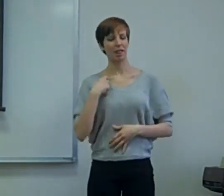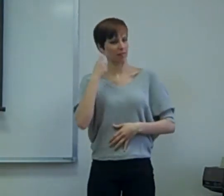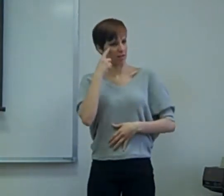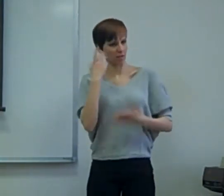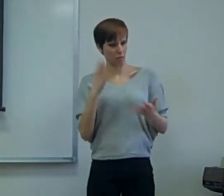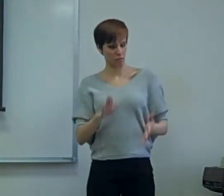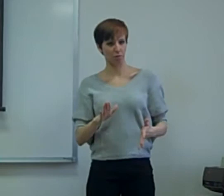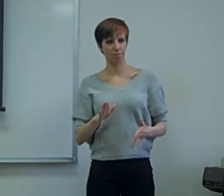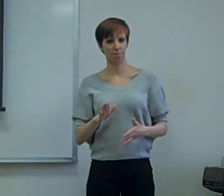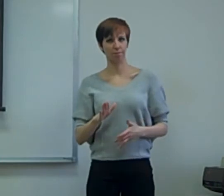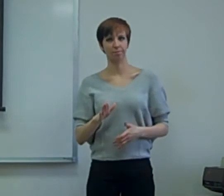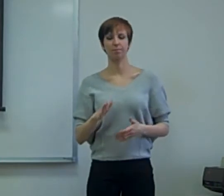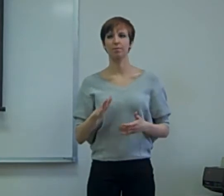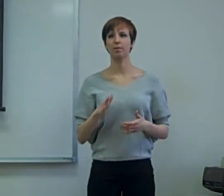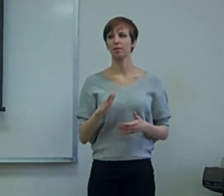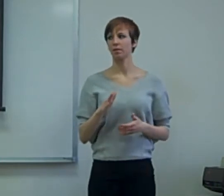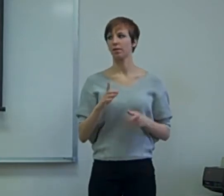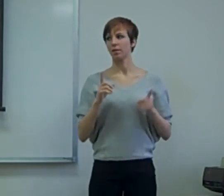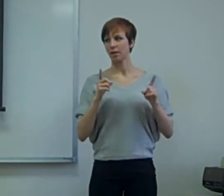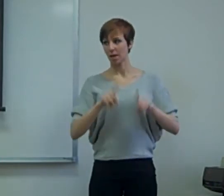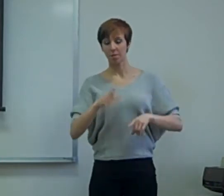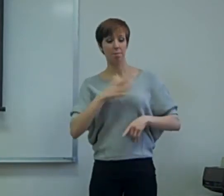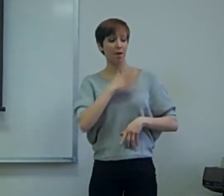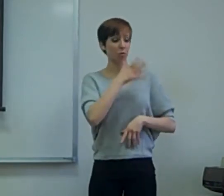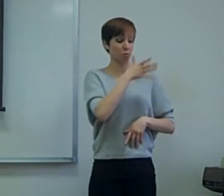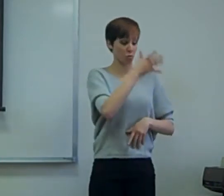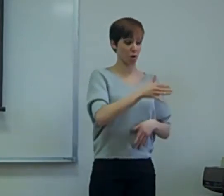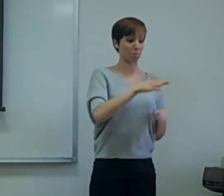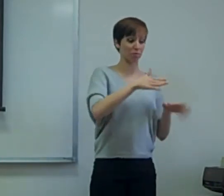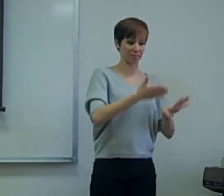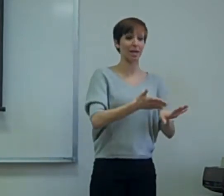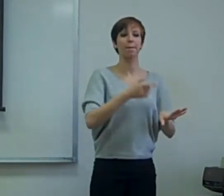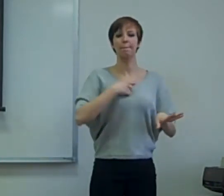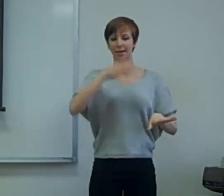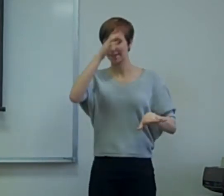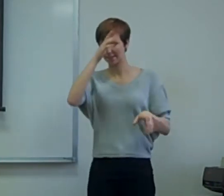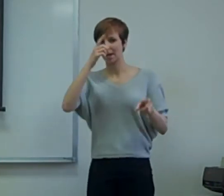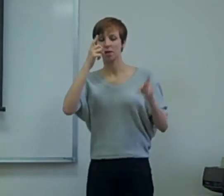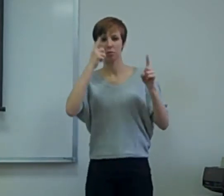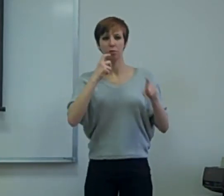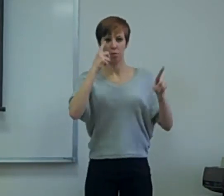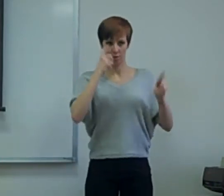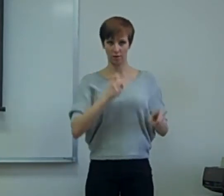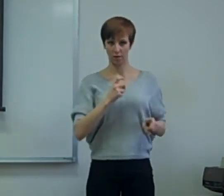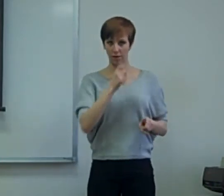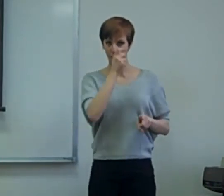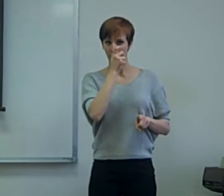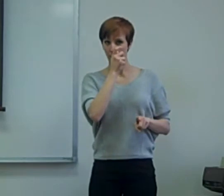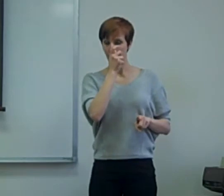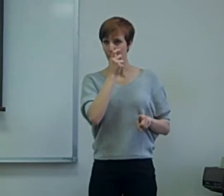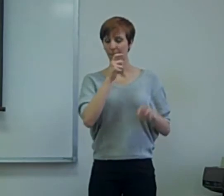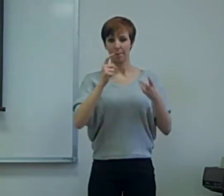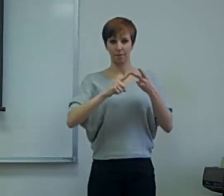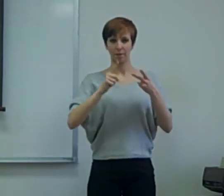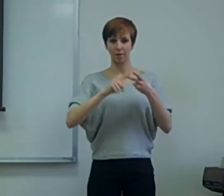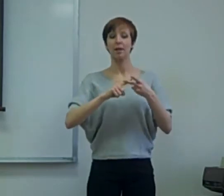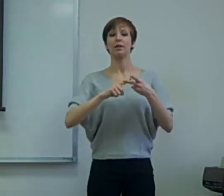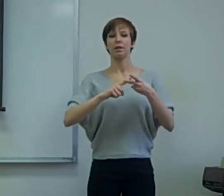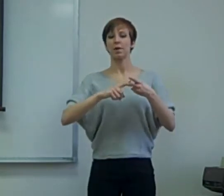actually twice, when we got the call that my grandma had died, and when we got the call that the priest in our community had died. He cried those 2